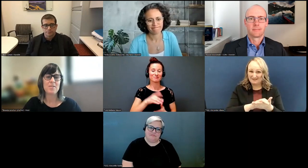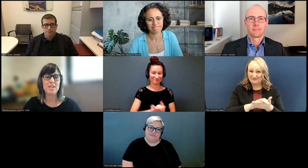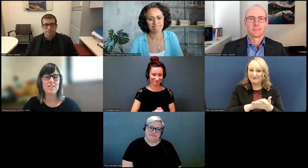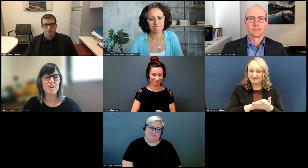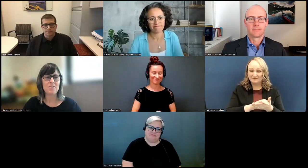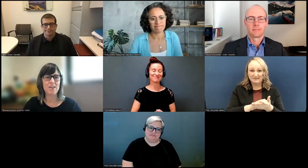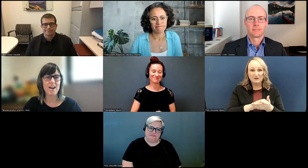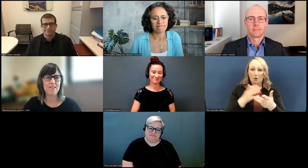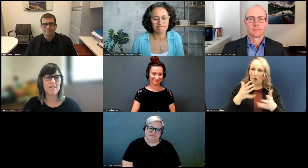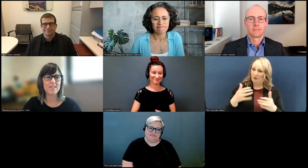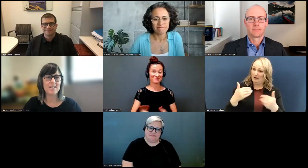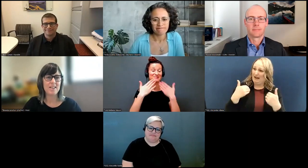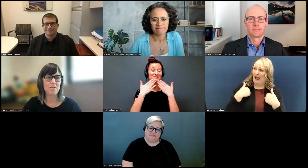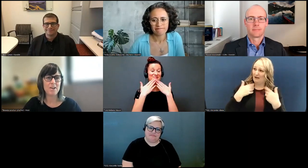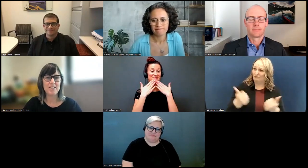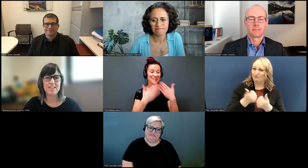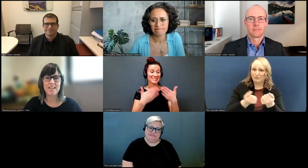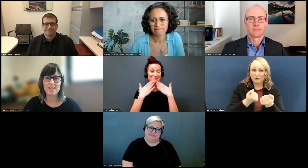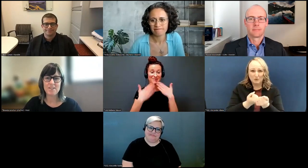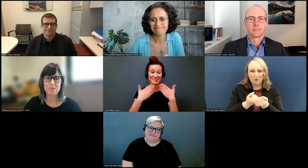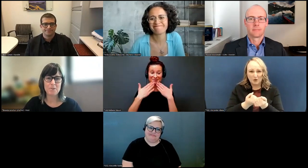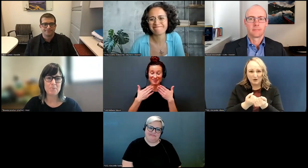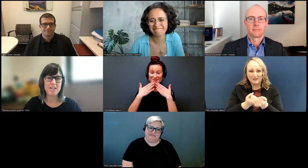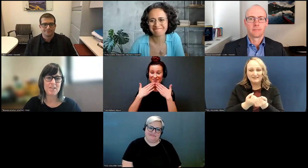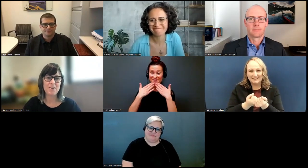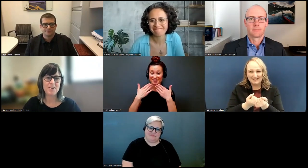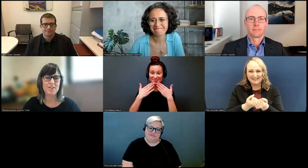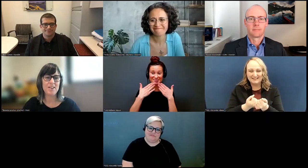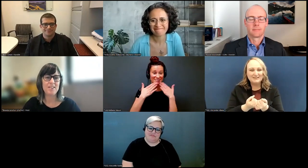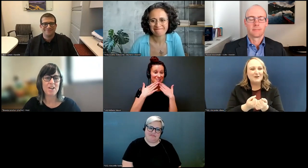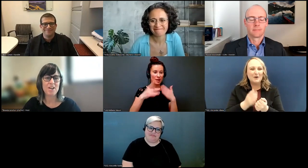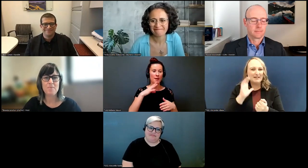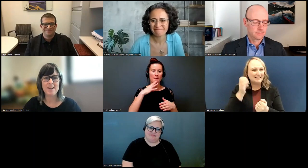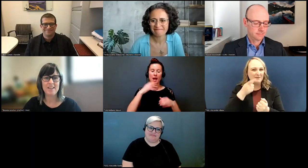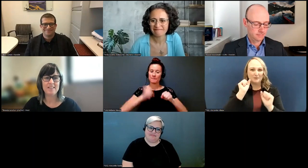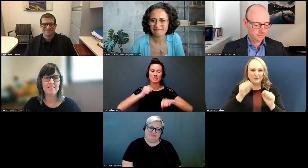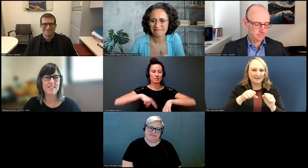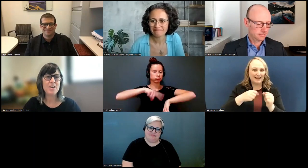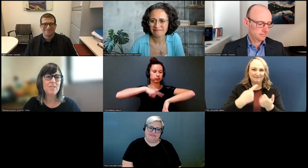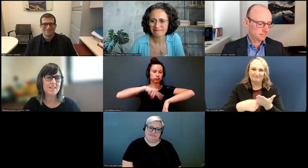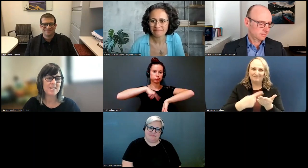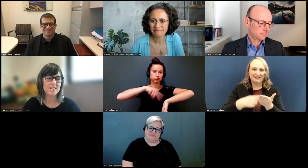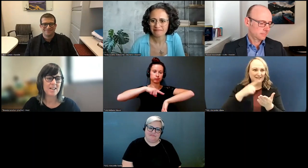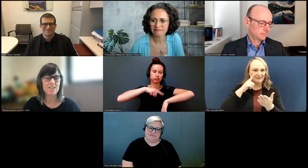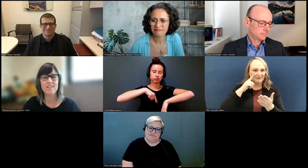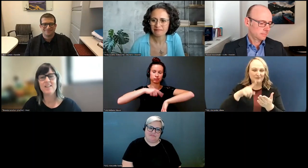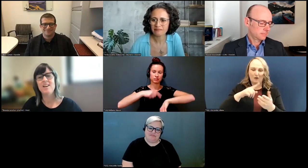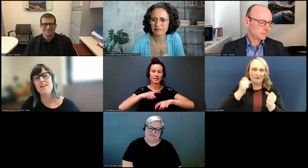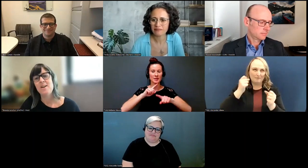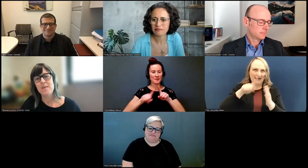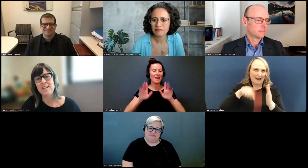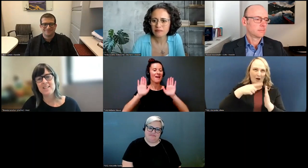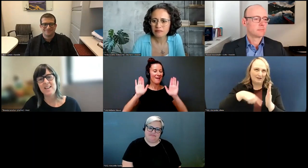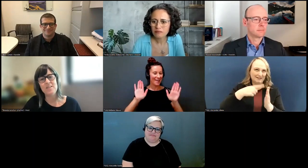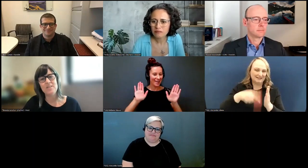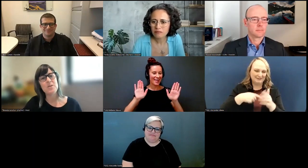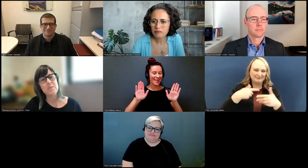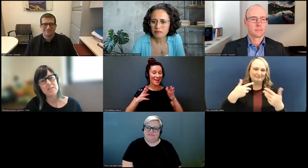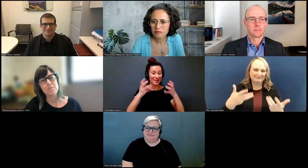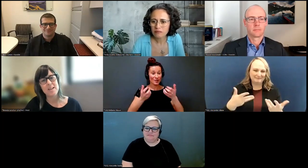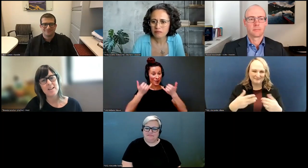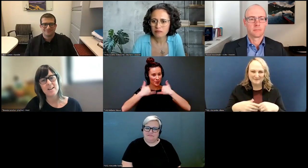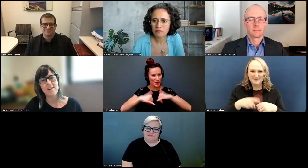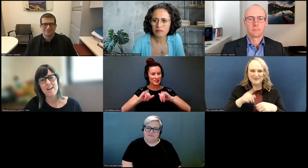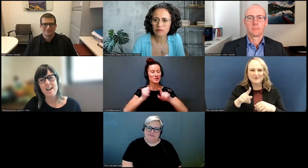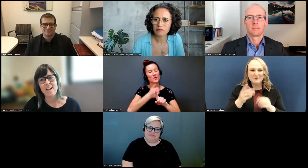much. We could talk for hours. I think we all need to get into a room together another time and continue this discussion. But thank you so